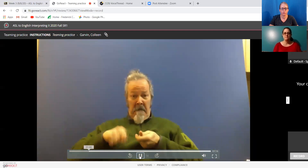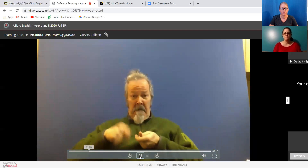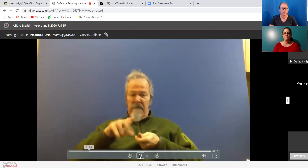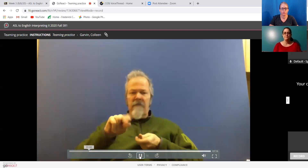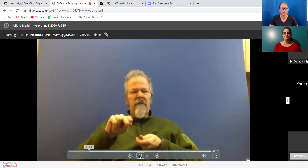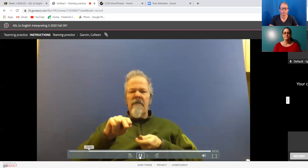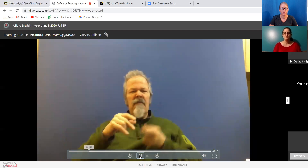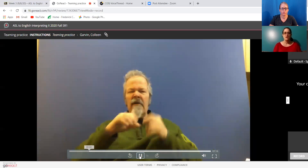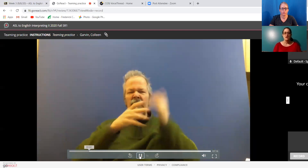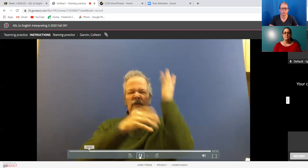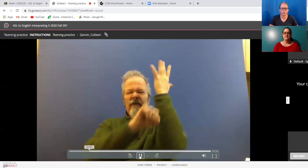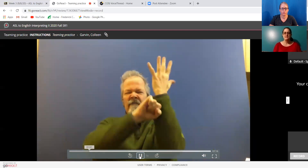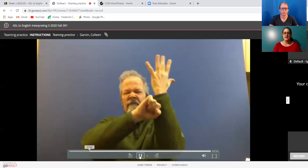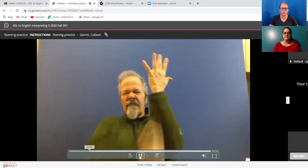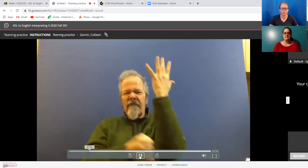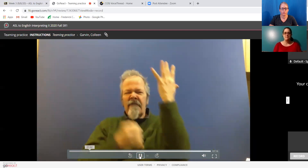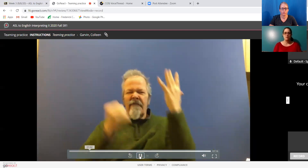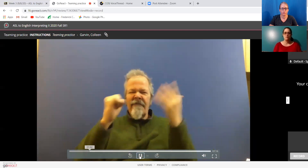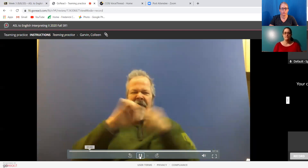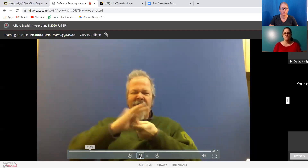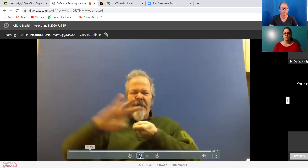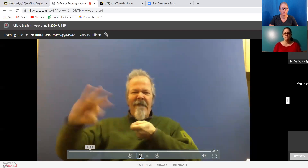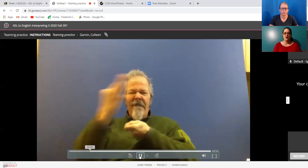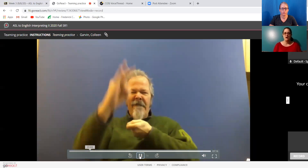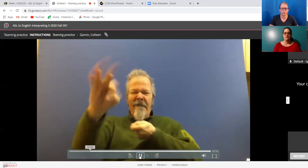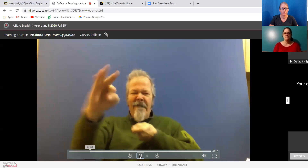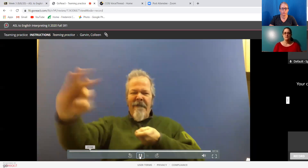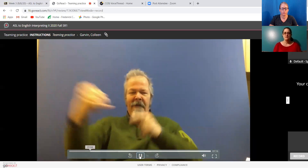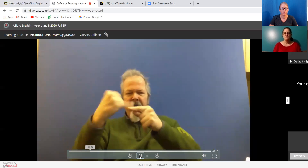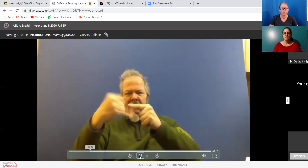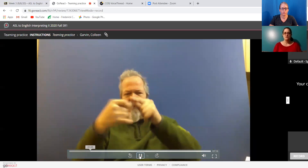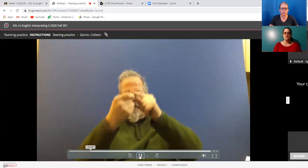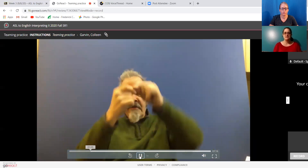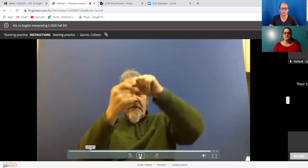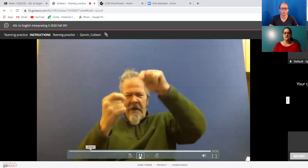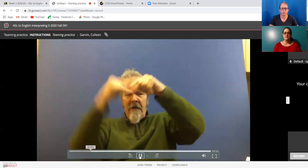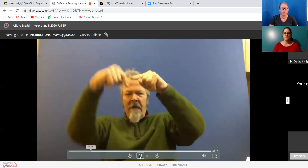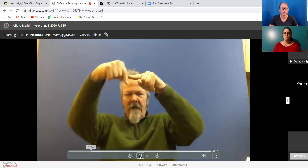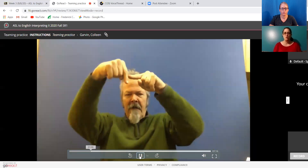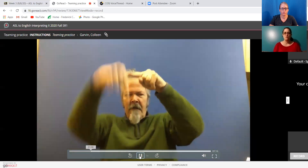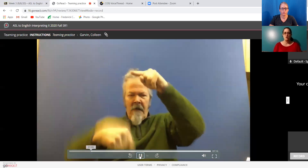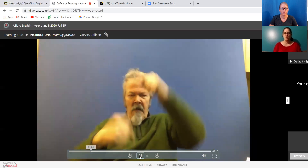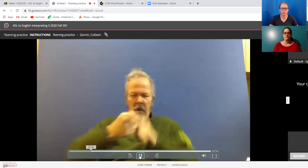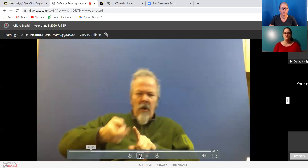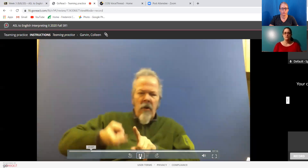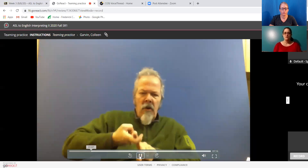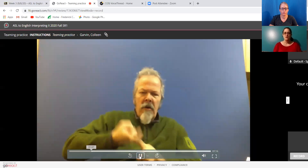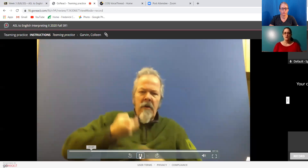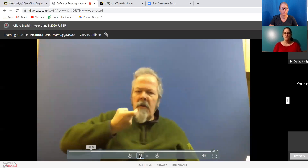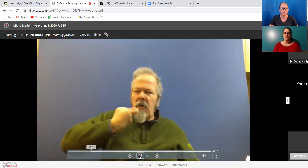fishing. But it's not a typical fishing rod. He took a stick that he broke off,